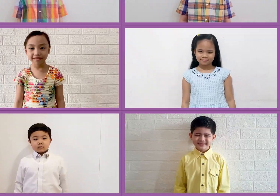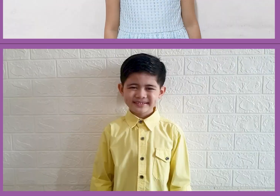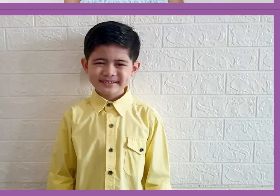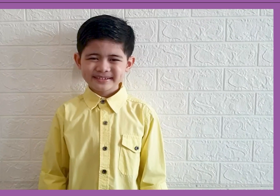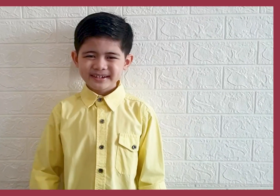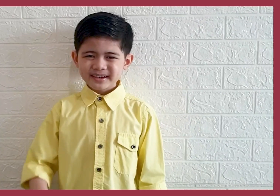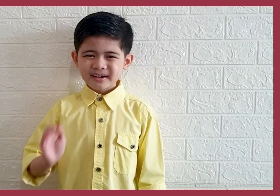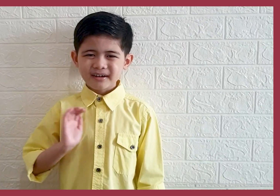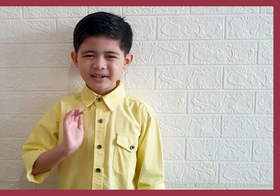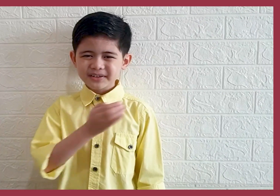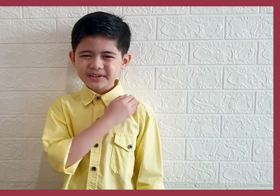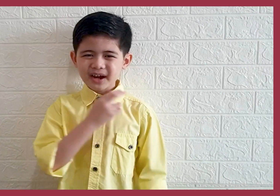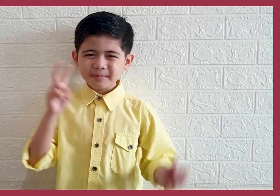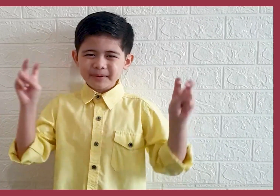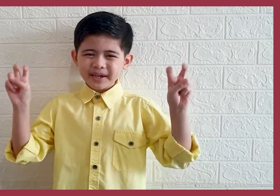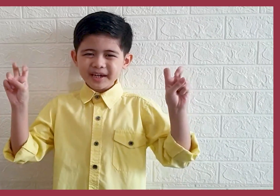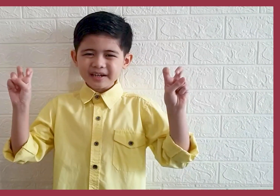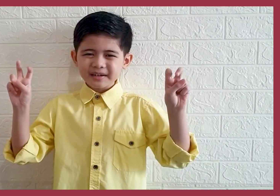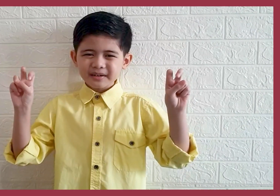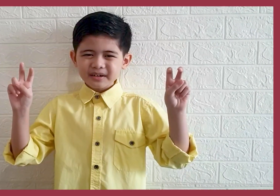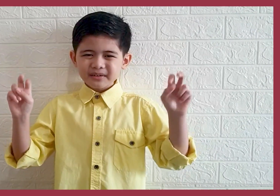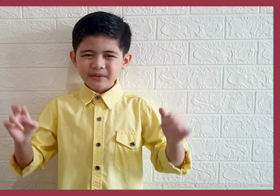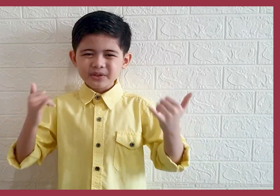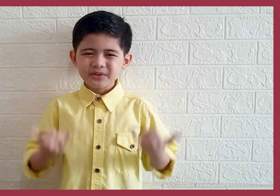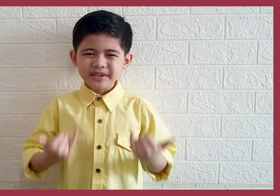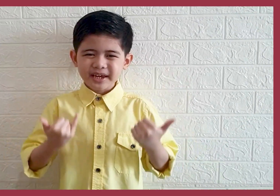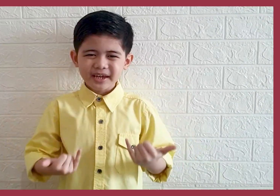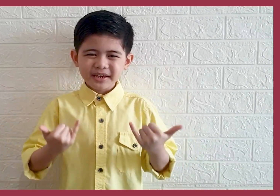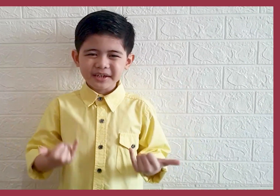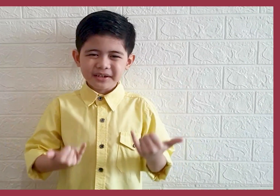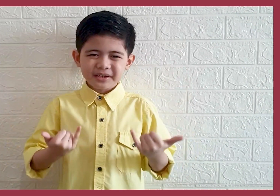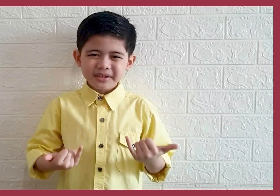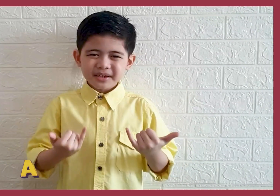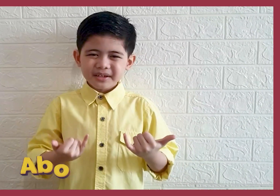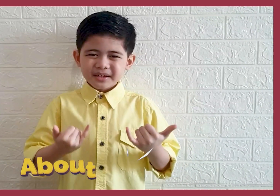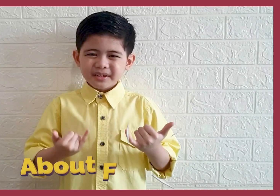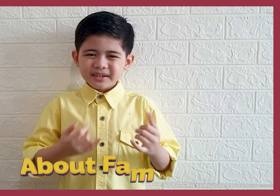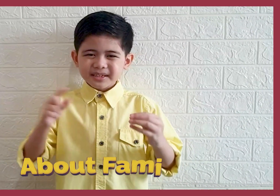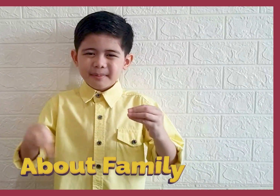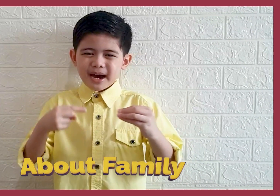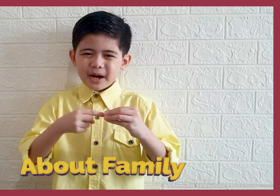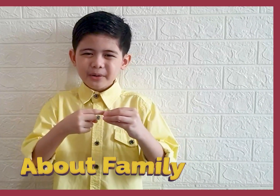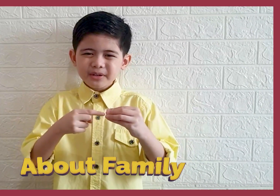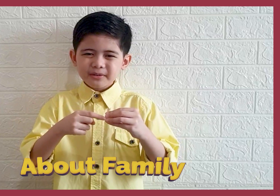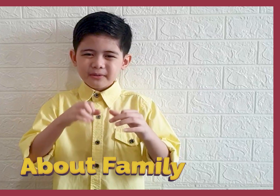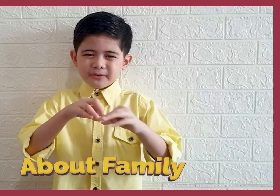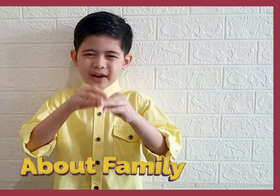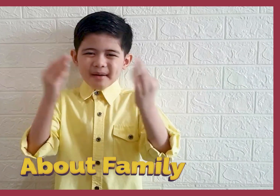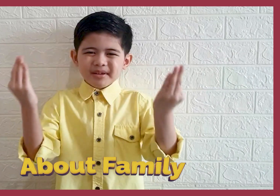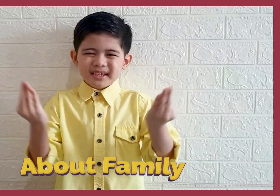Our topic for today is about family.